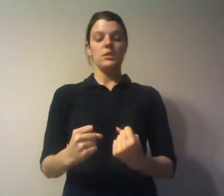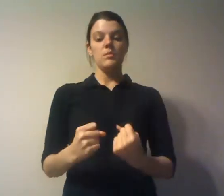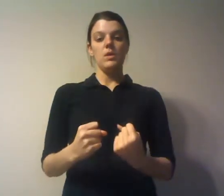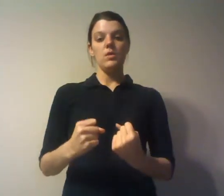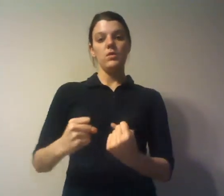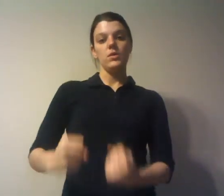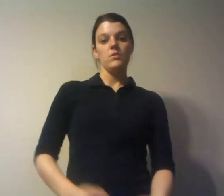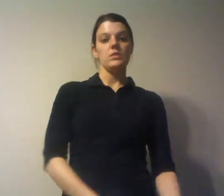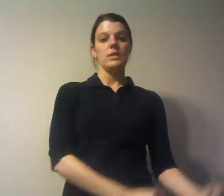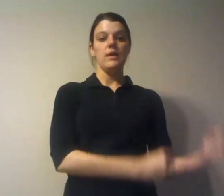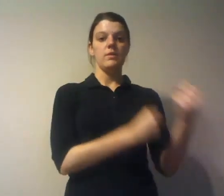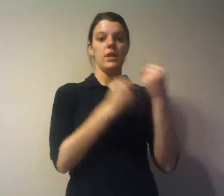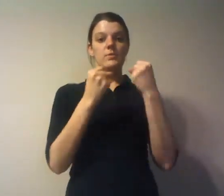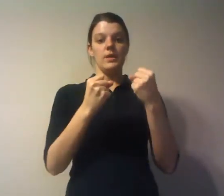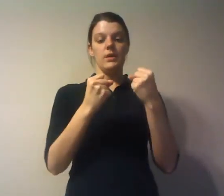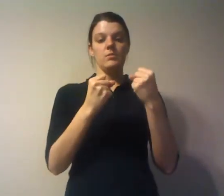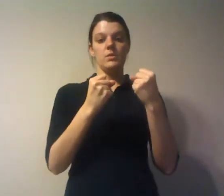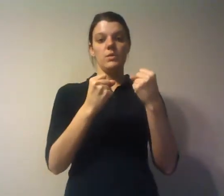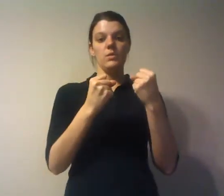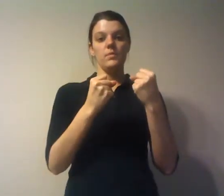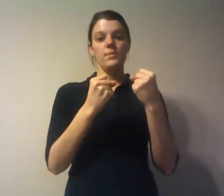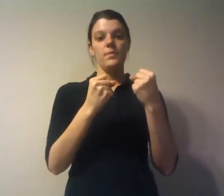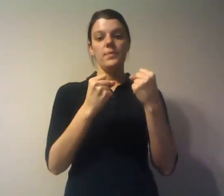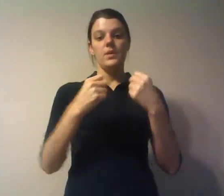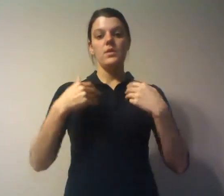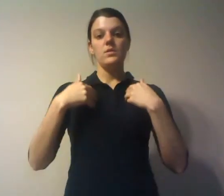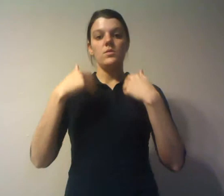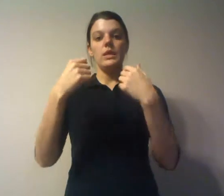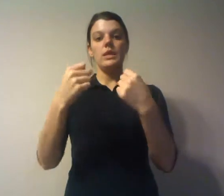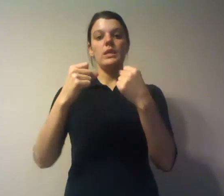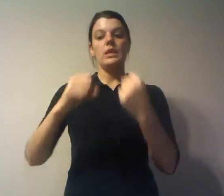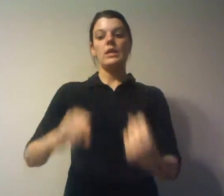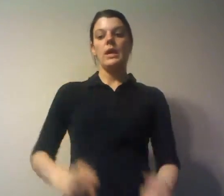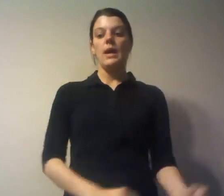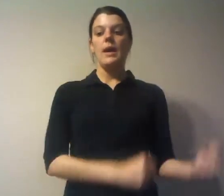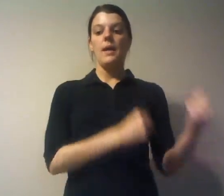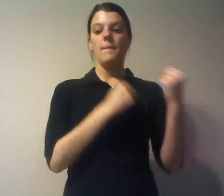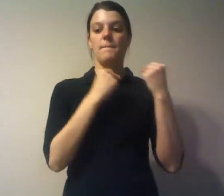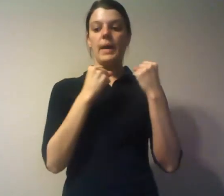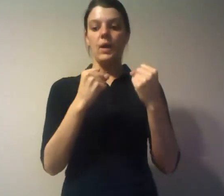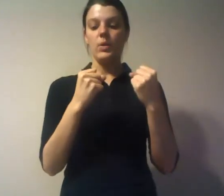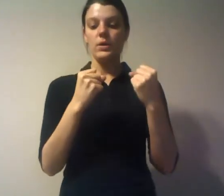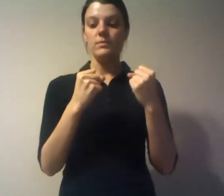in the middle, goes left, comes back up to the middle. Healing power